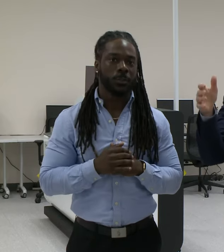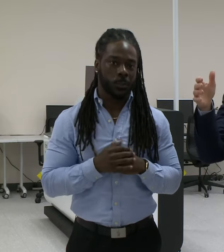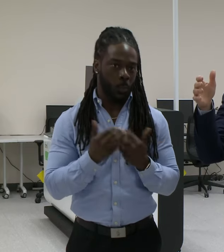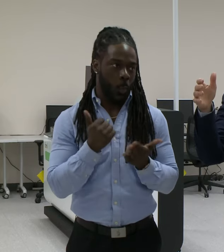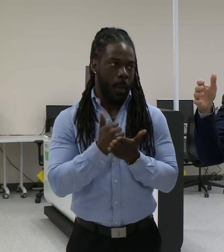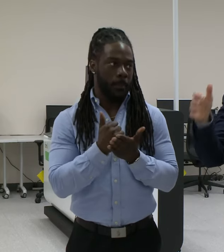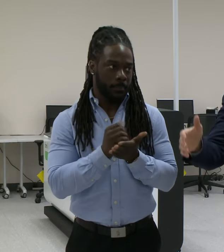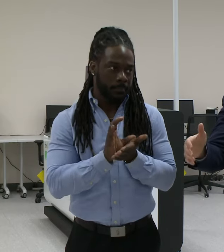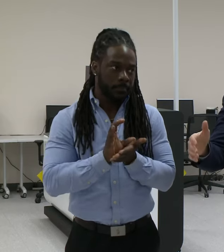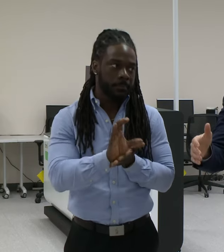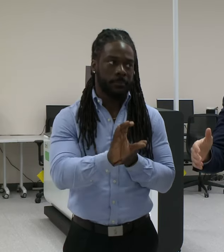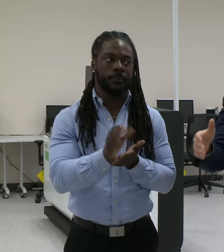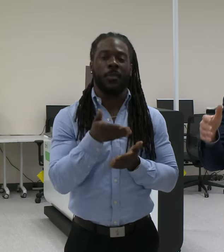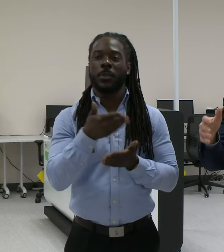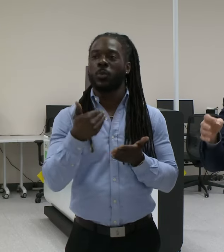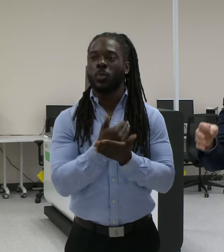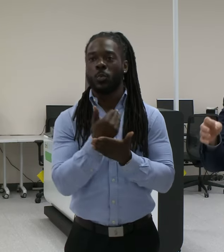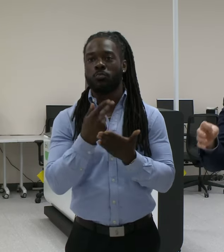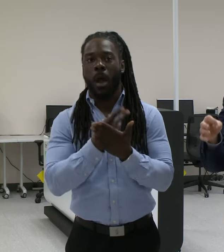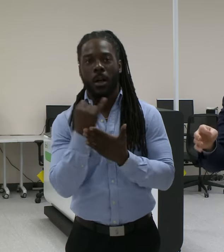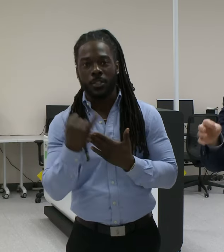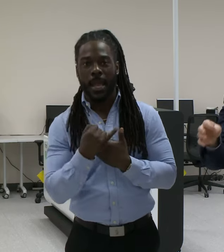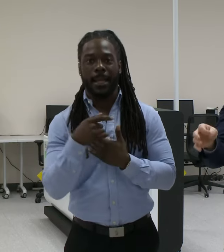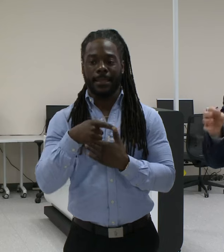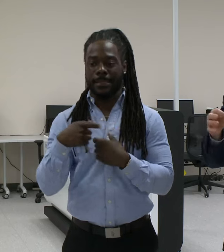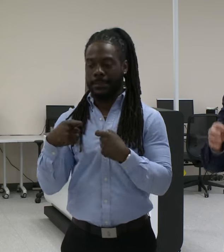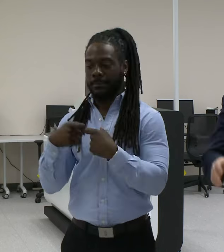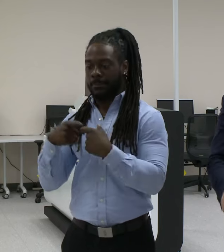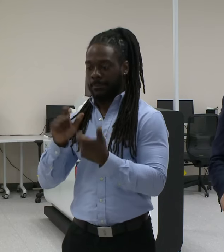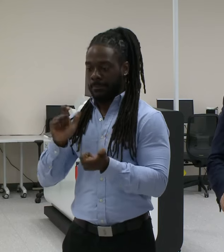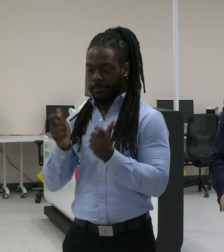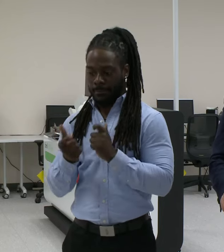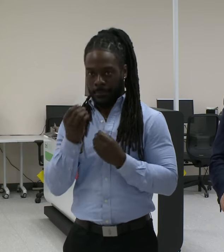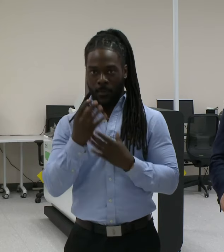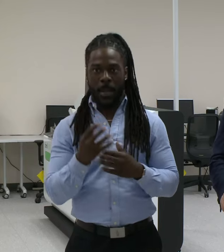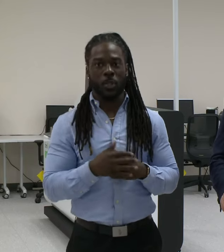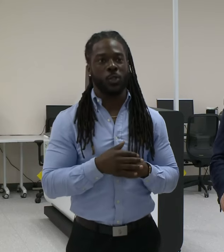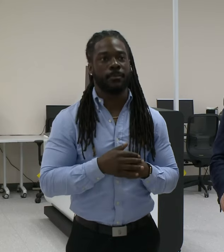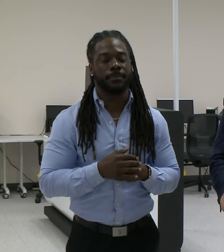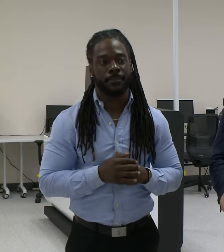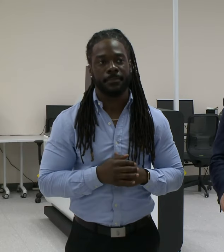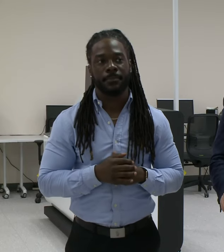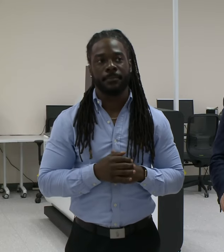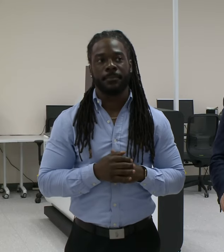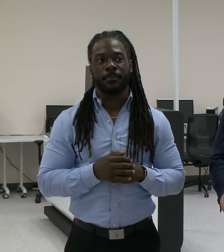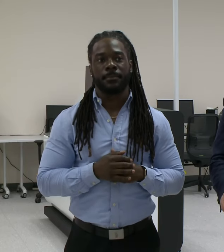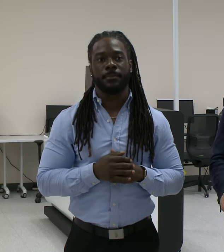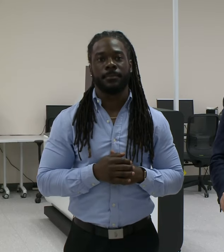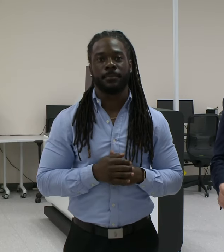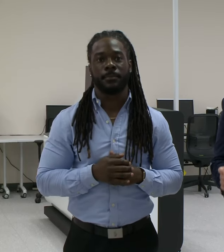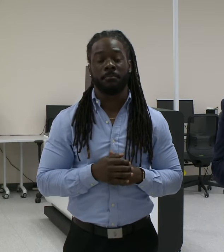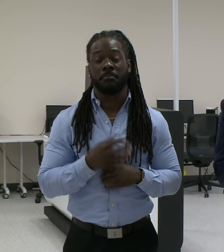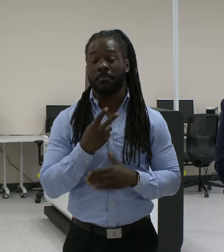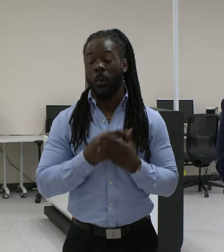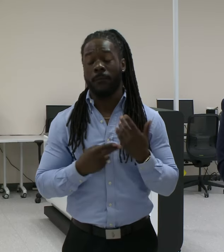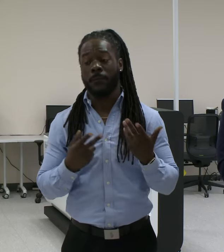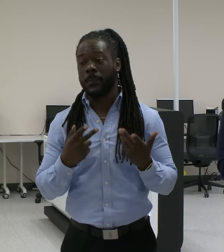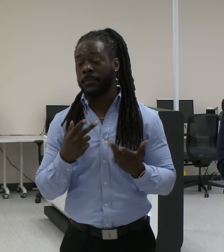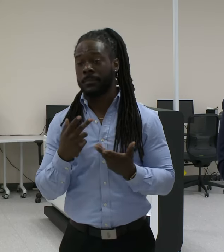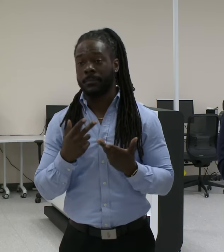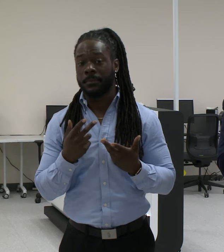help with this new chapter, the digitization effort, both in terms